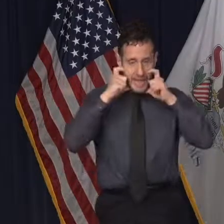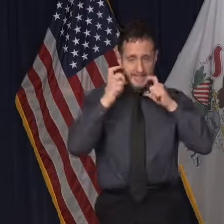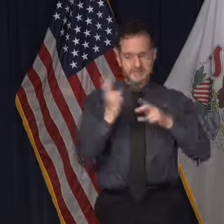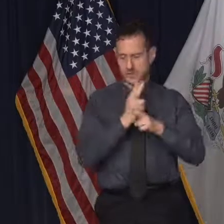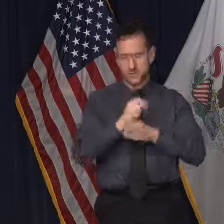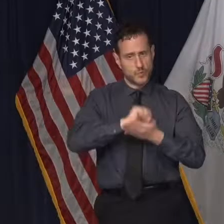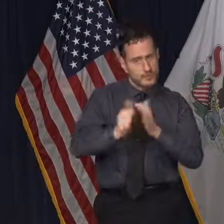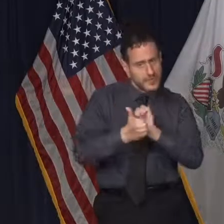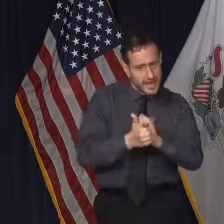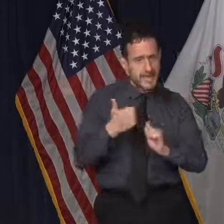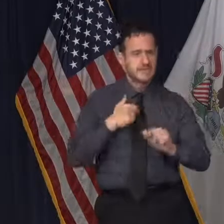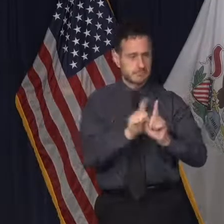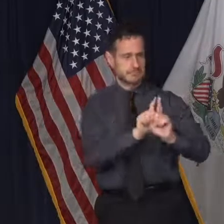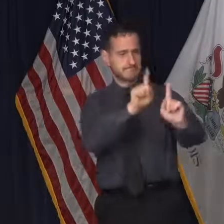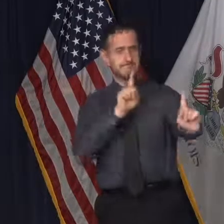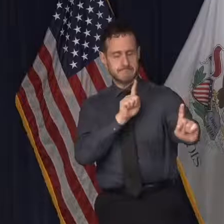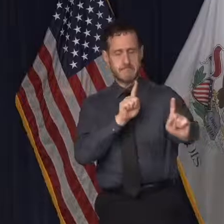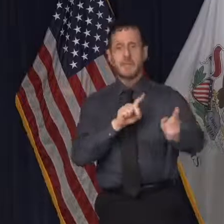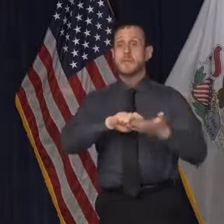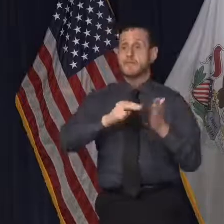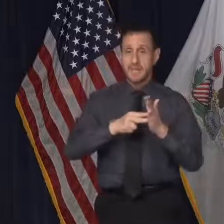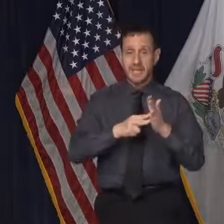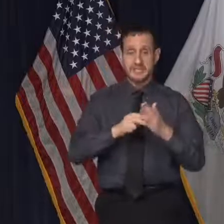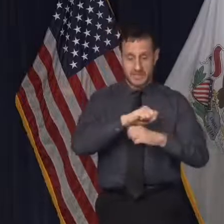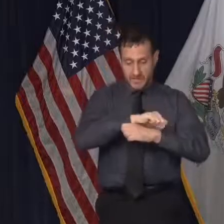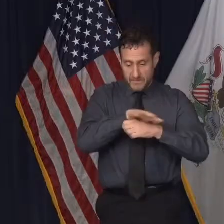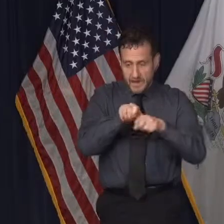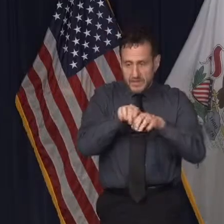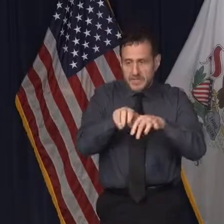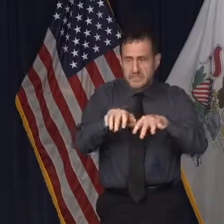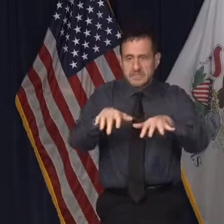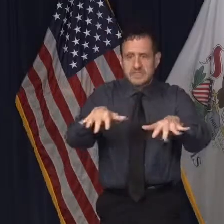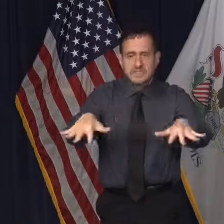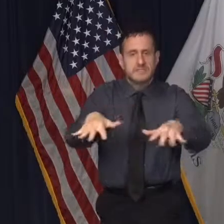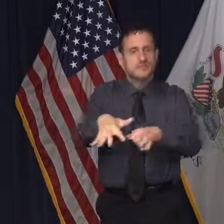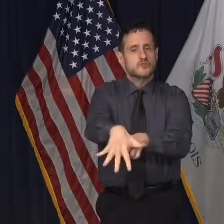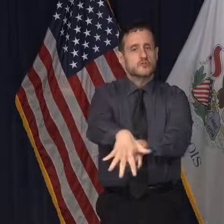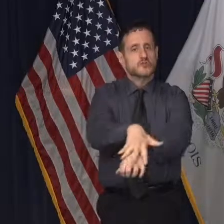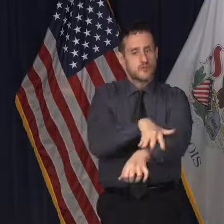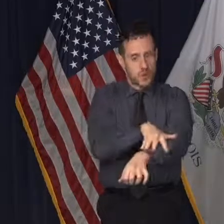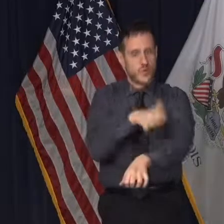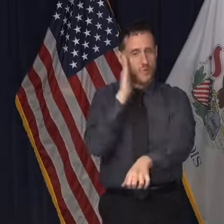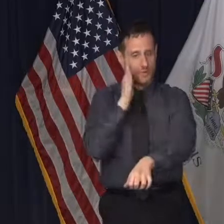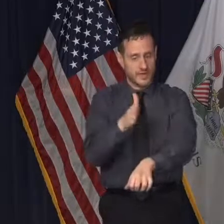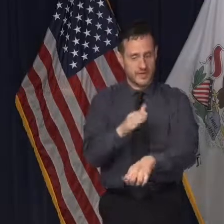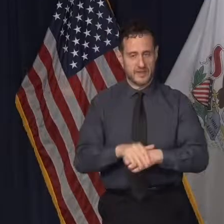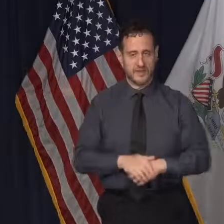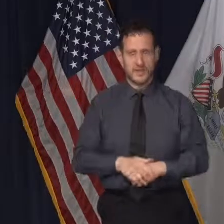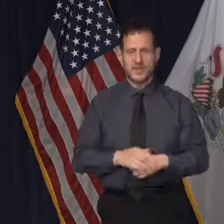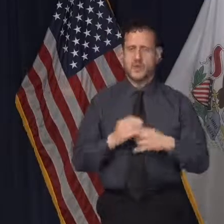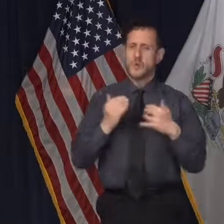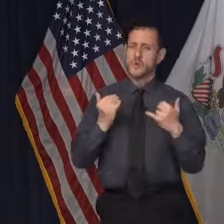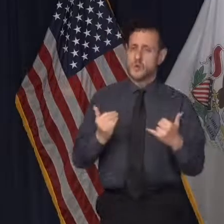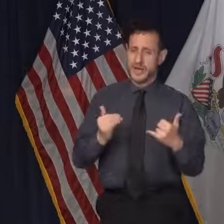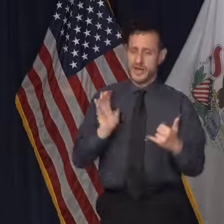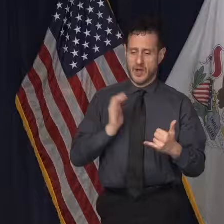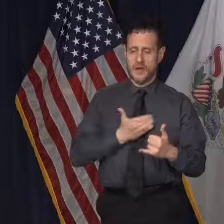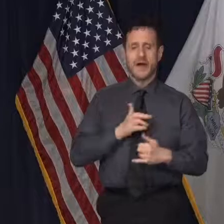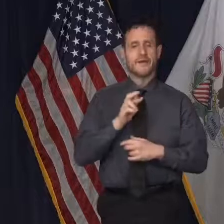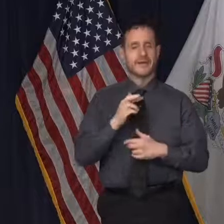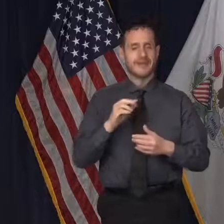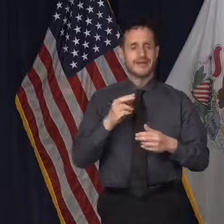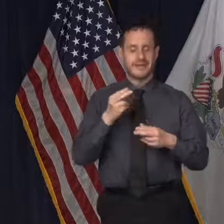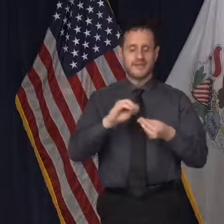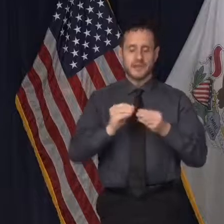of the virus to the point where it will actually stop circulating. Our effective R is currently just above 1. We're